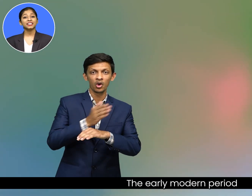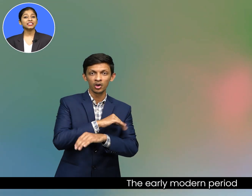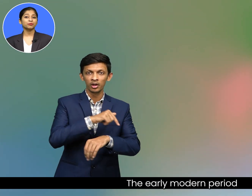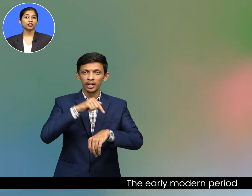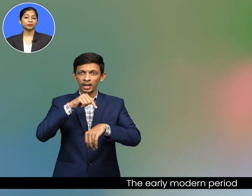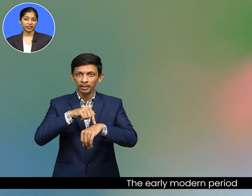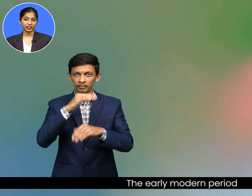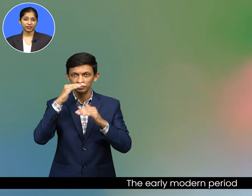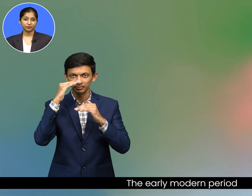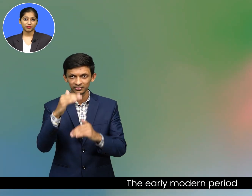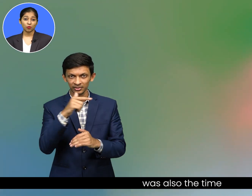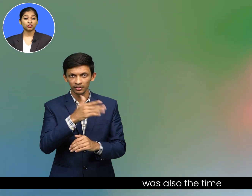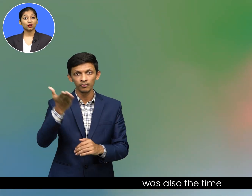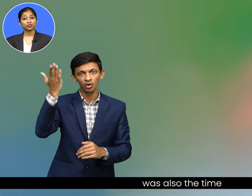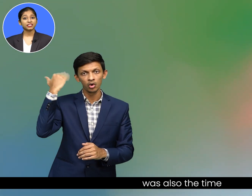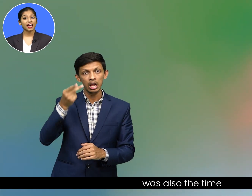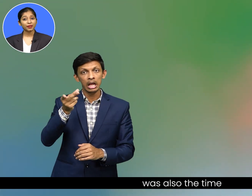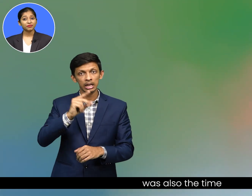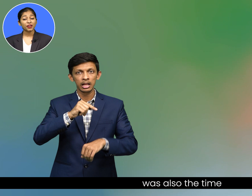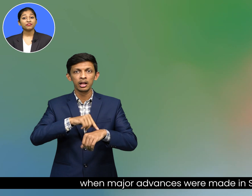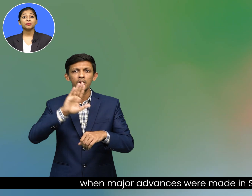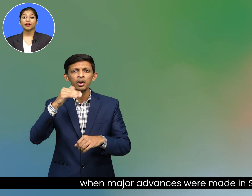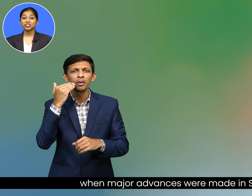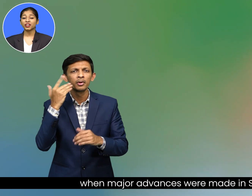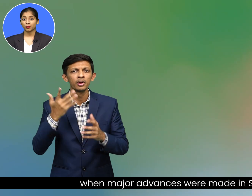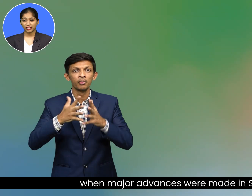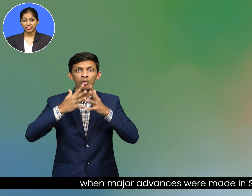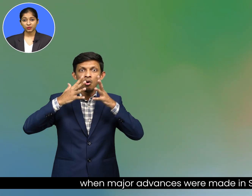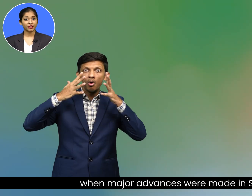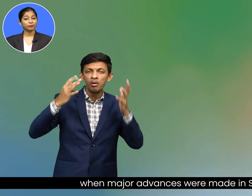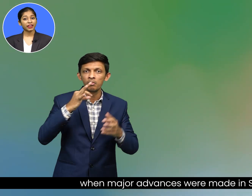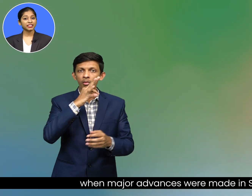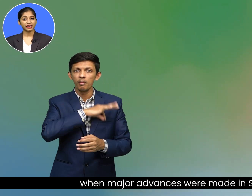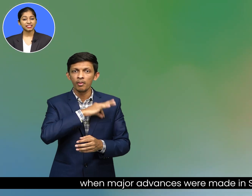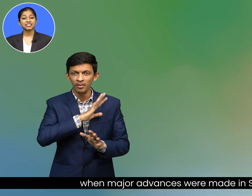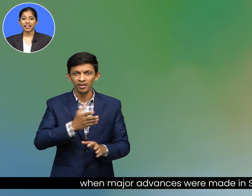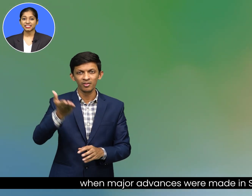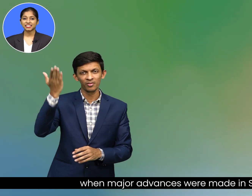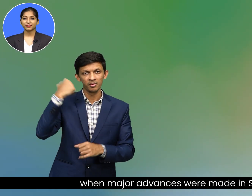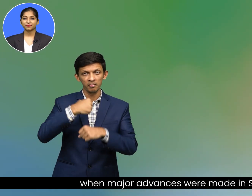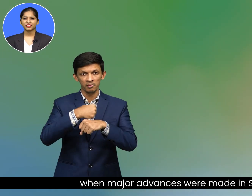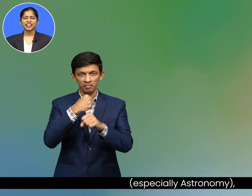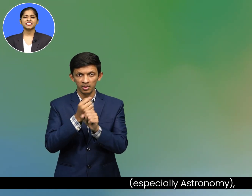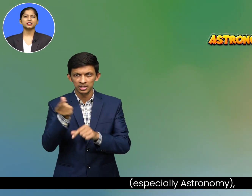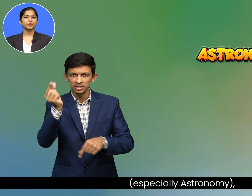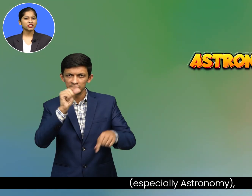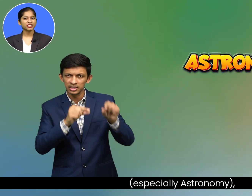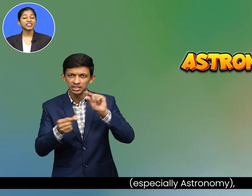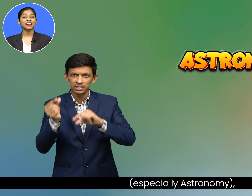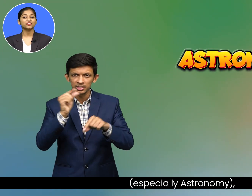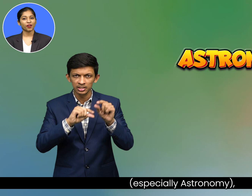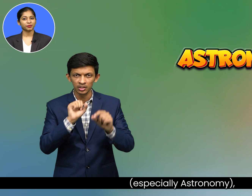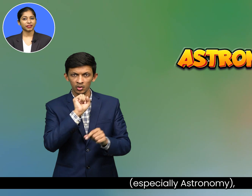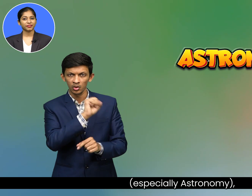The early modern period was also the time when major advances were made in science,